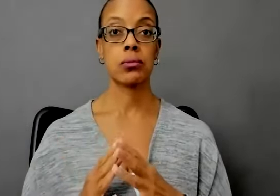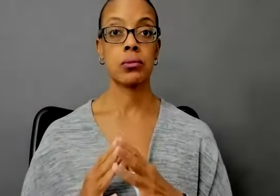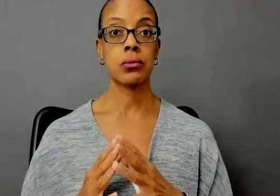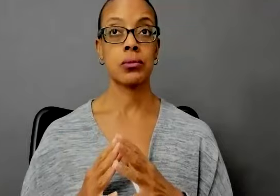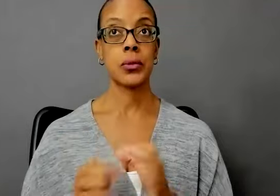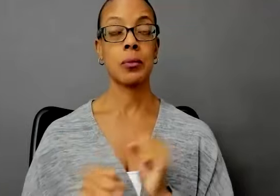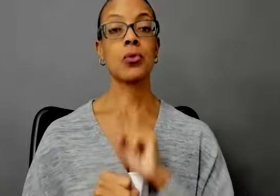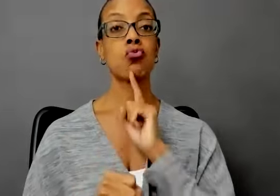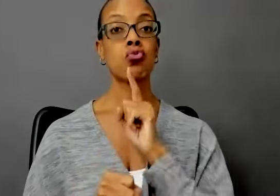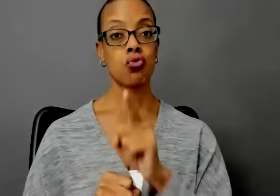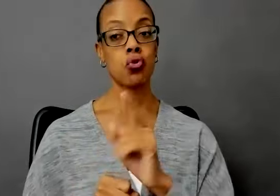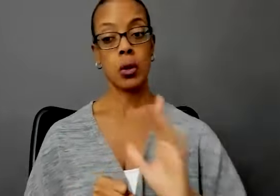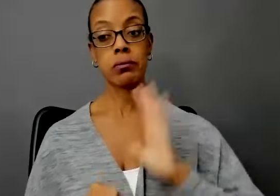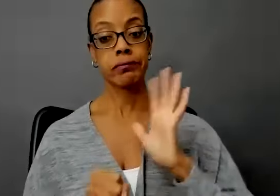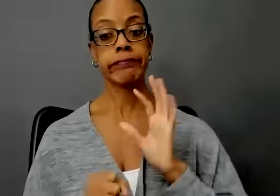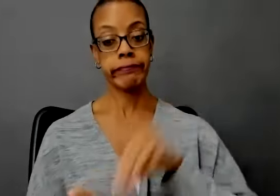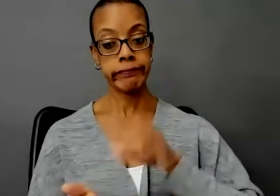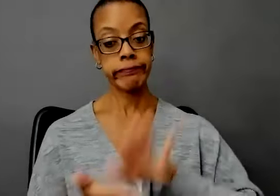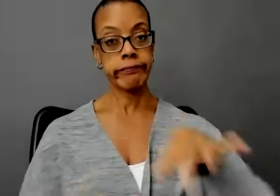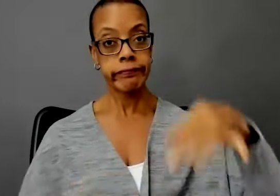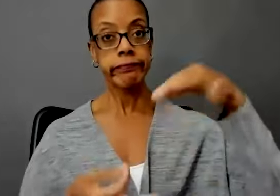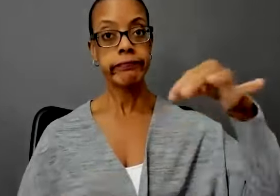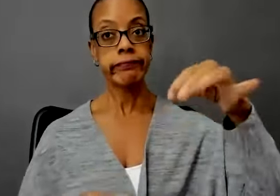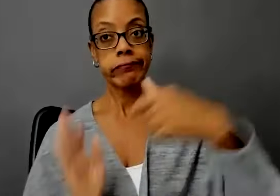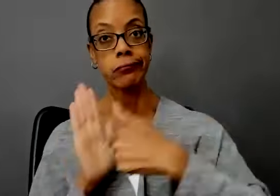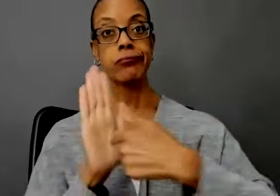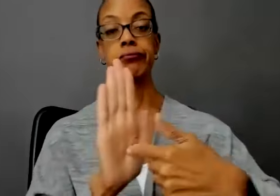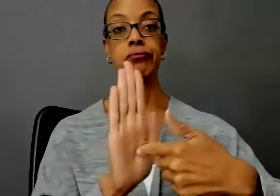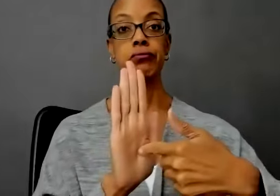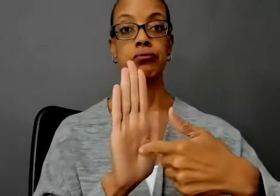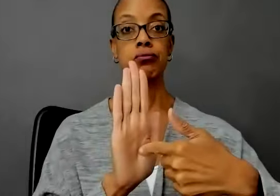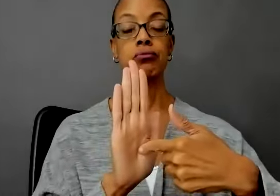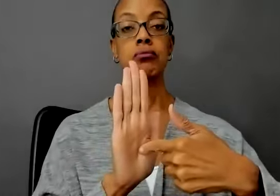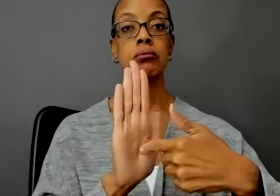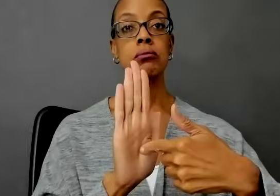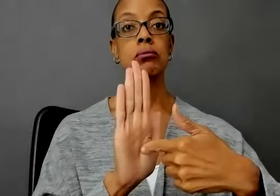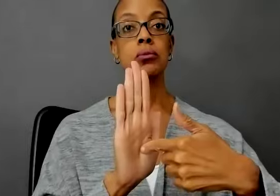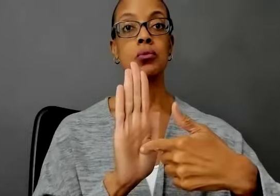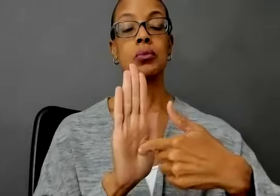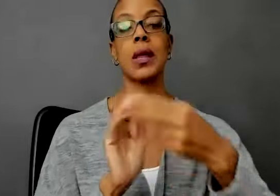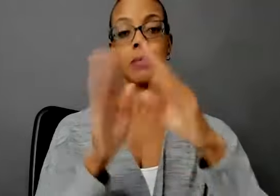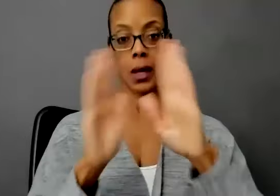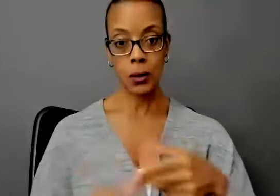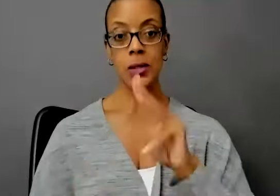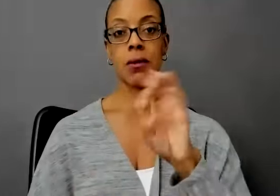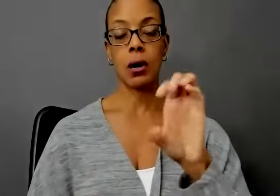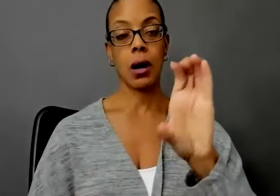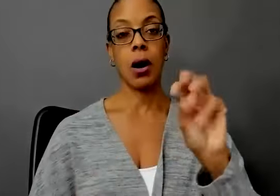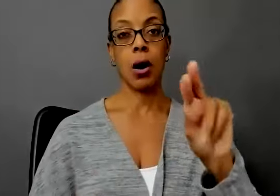formal document that could be introduced in the House of Commons that included our recommendations, you know, helped